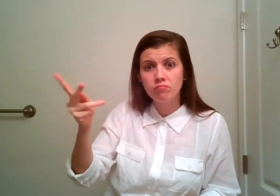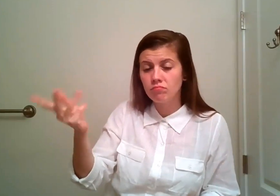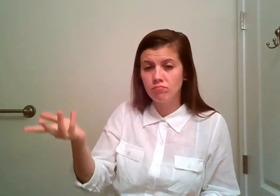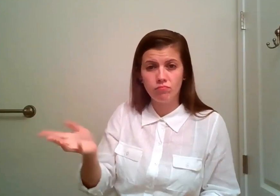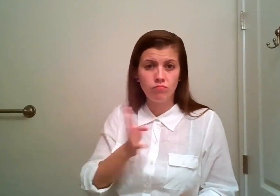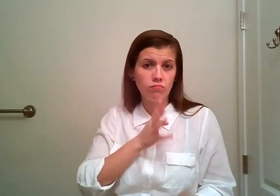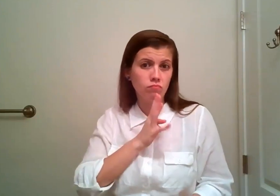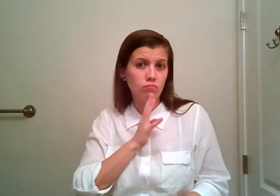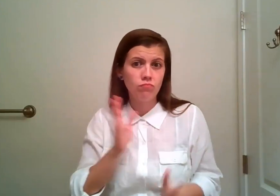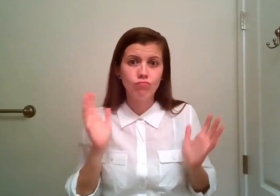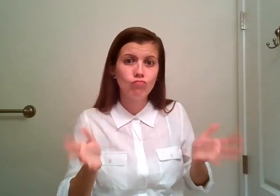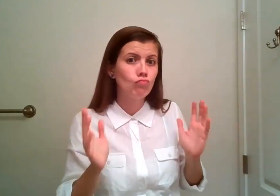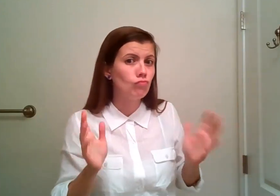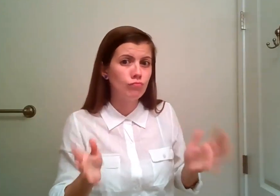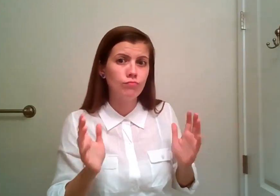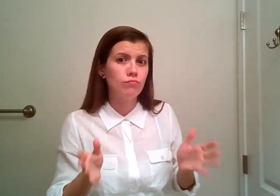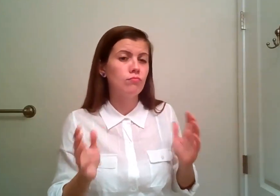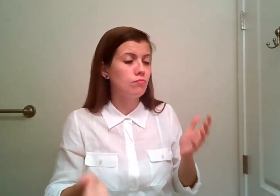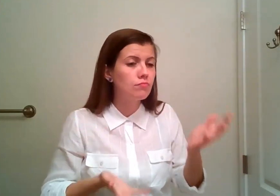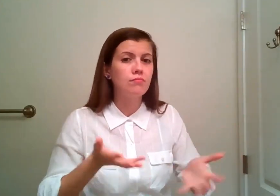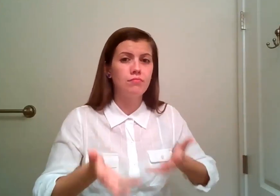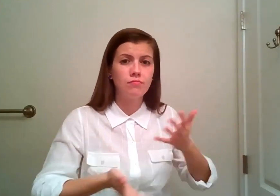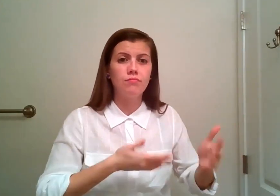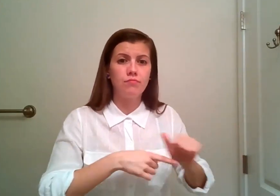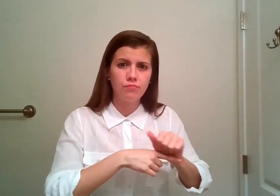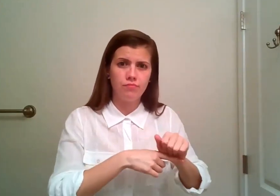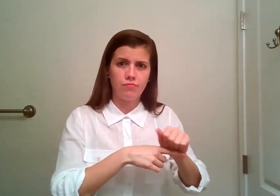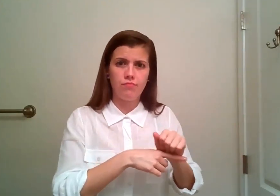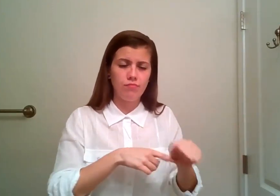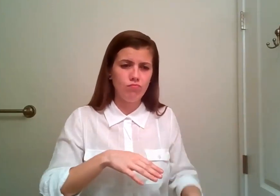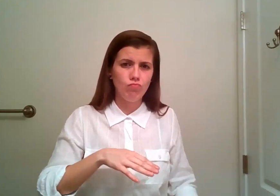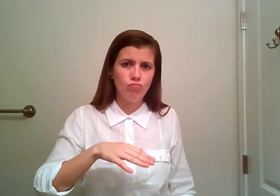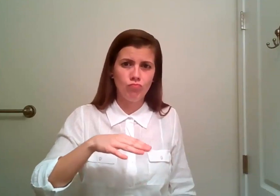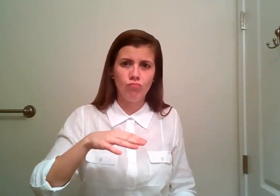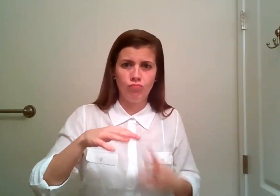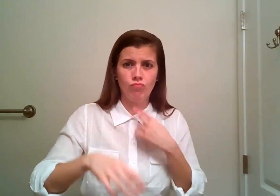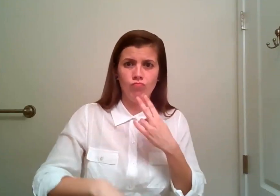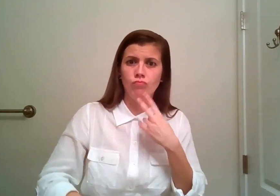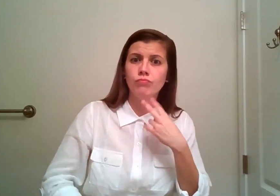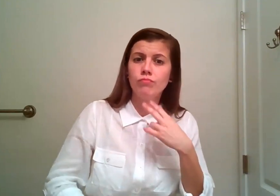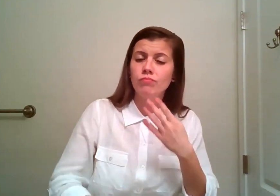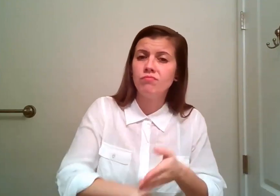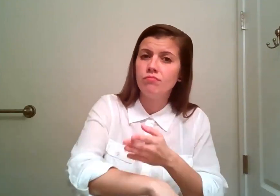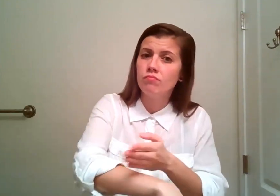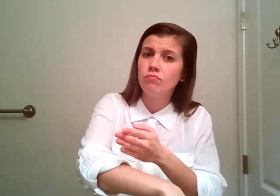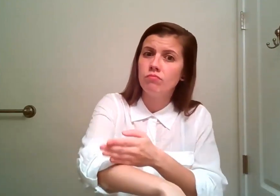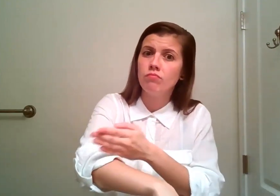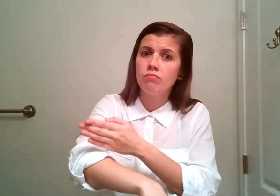to speak. I was put into a lot of therapy, and my parents encouraged me to use my voice